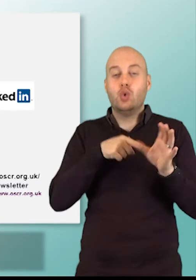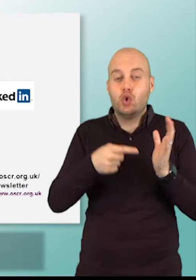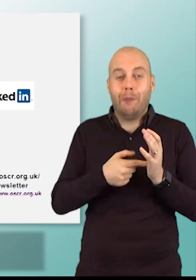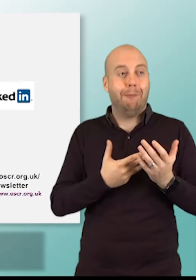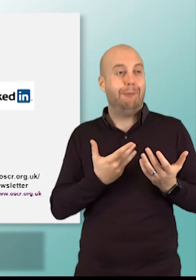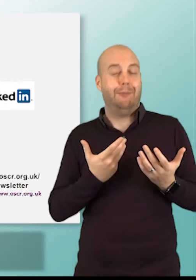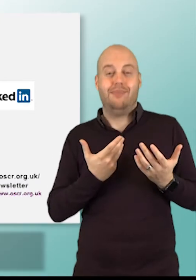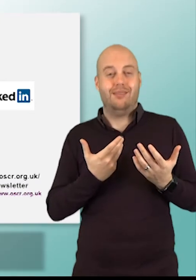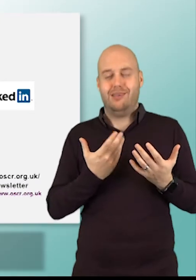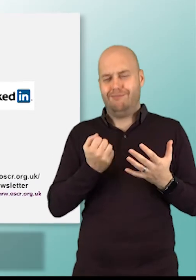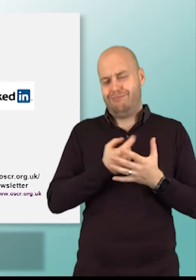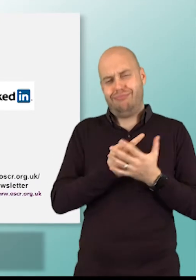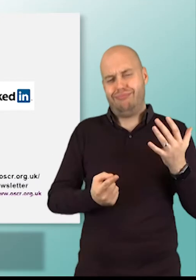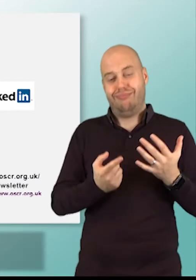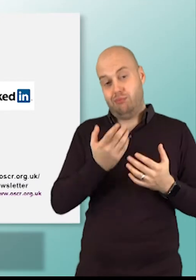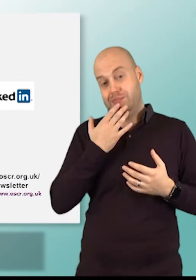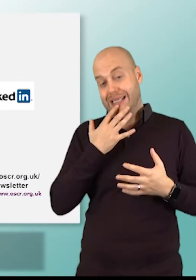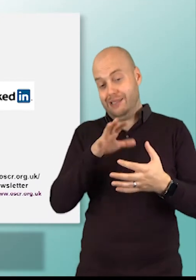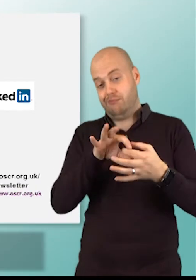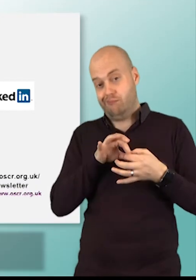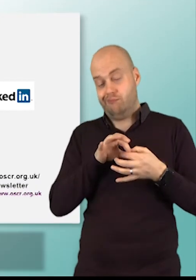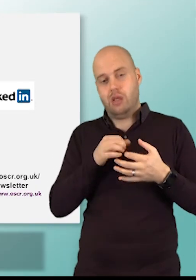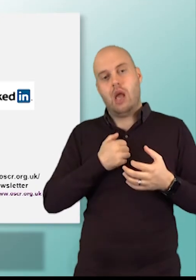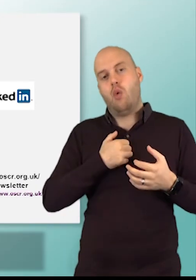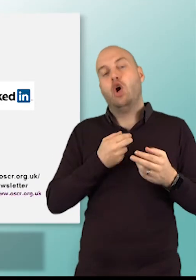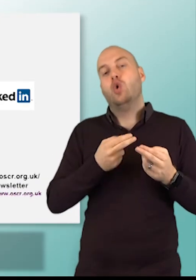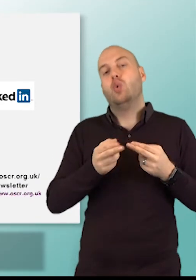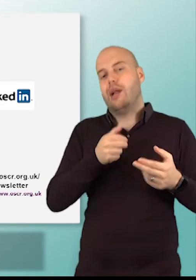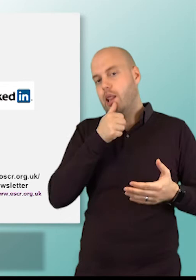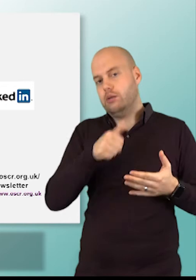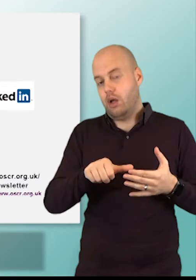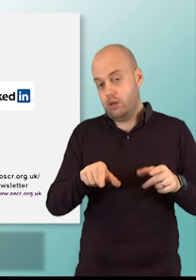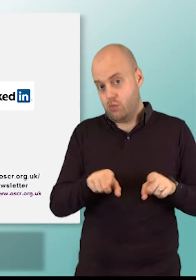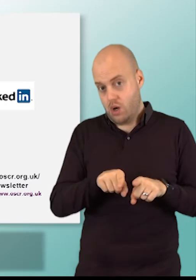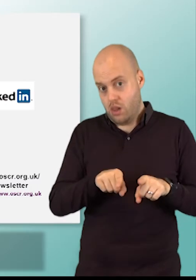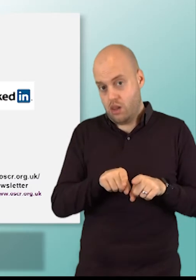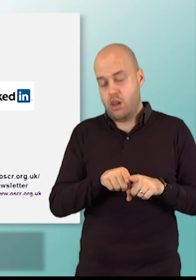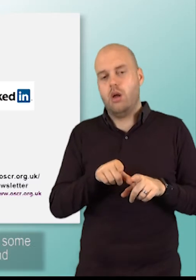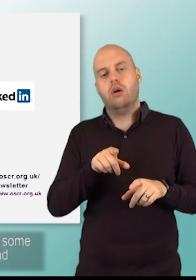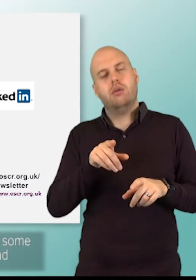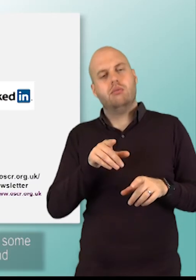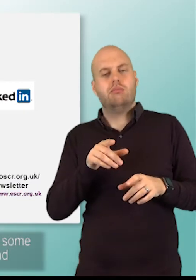So please subscribe to our newsletter, but please try and keep up to date.